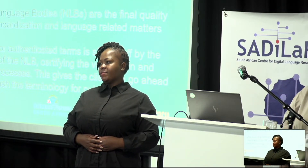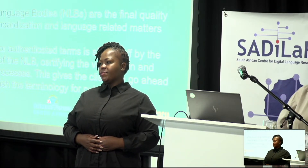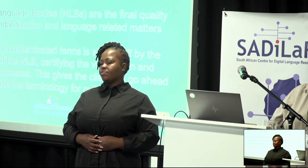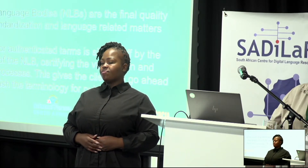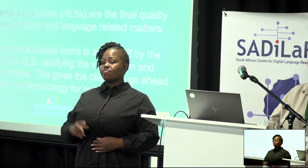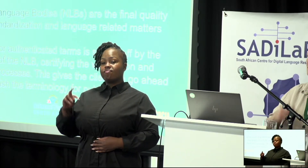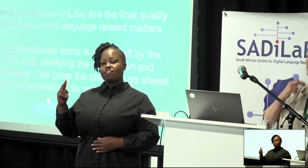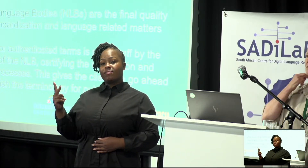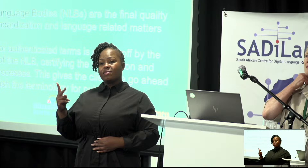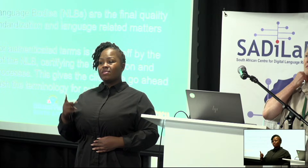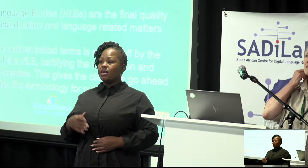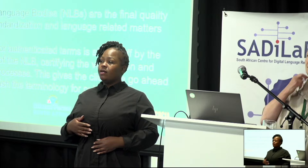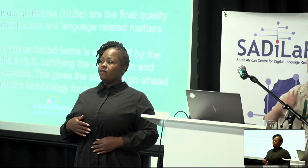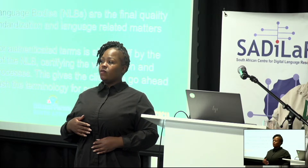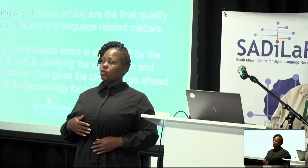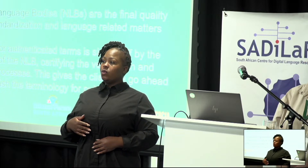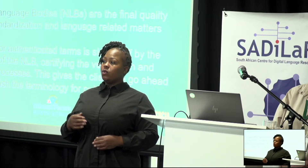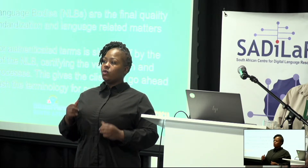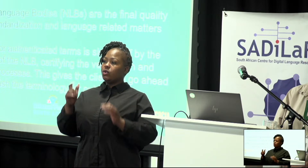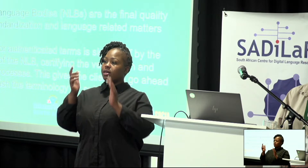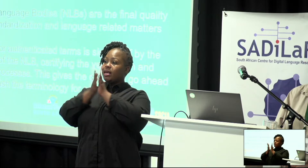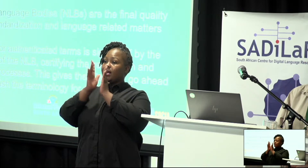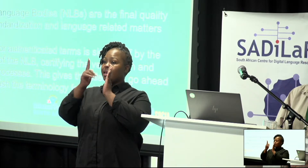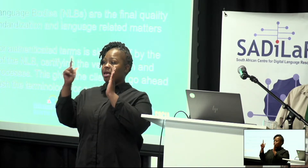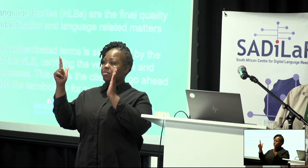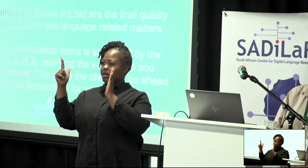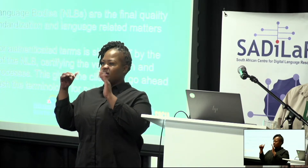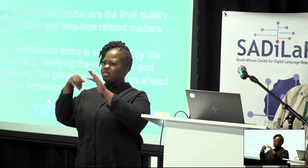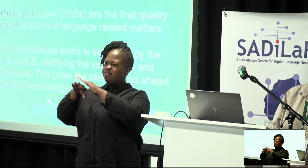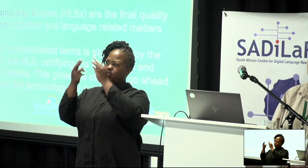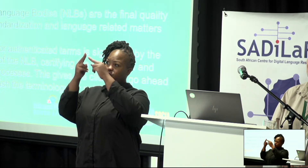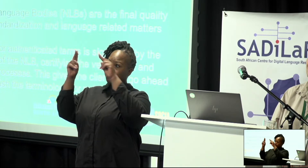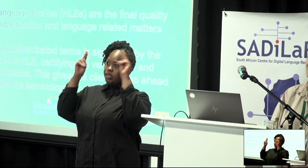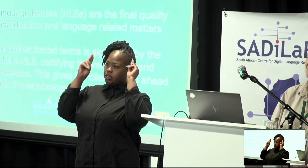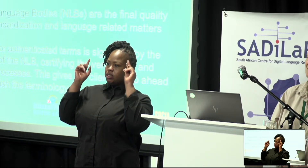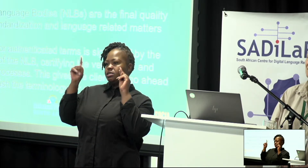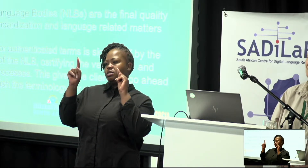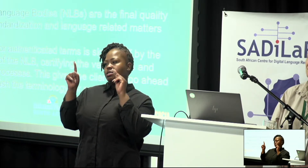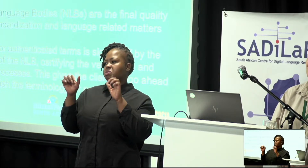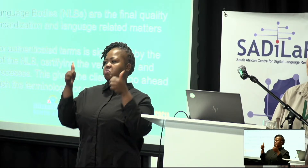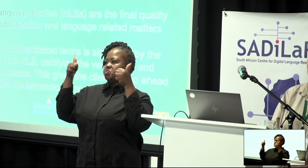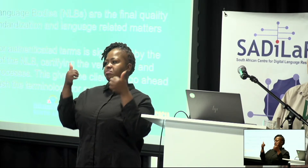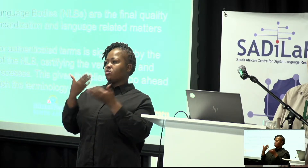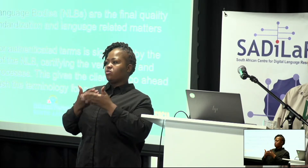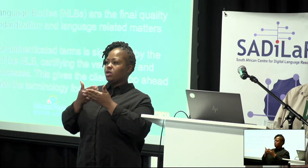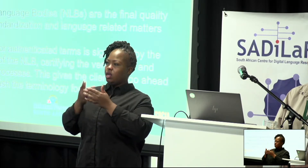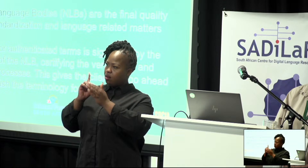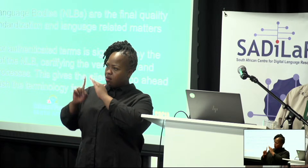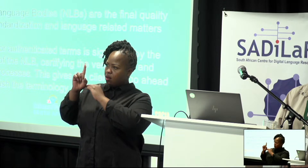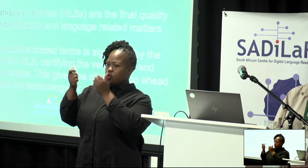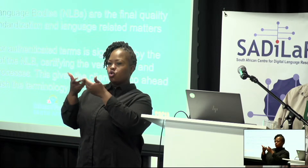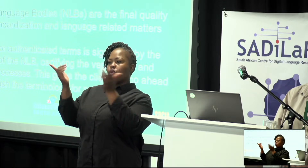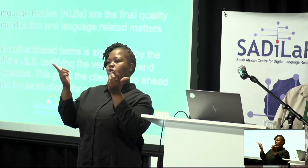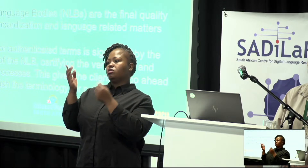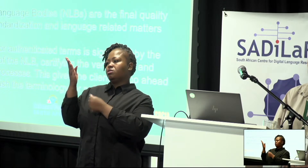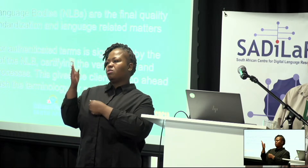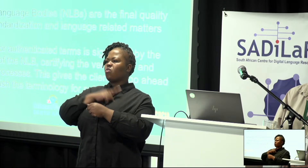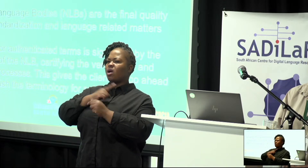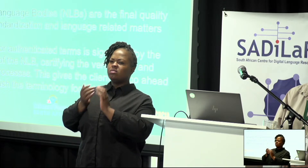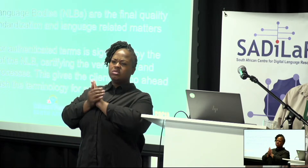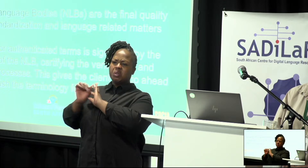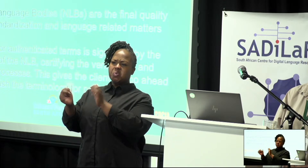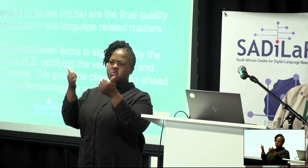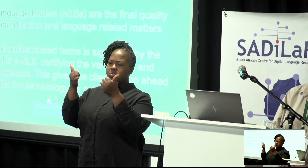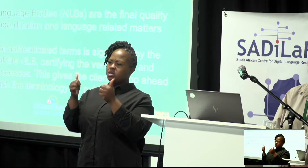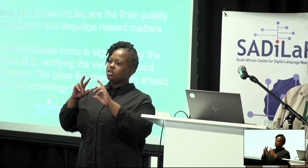another academic libraries are very good spaces to launch such things because they have the skills of research